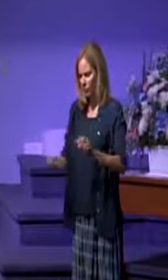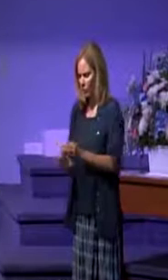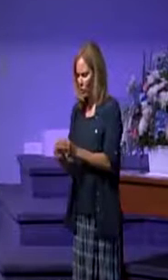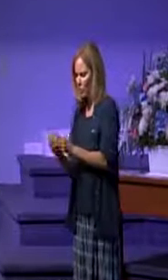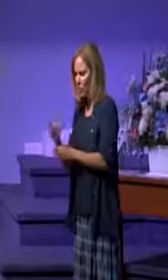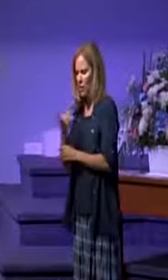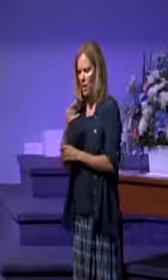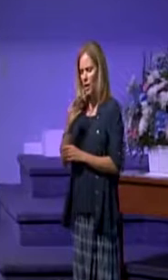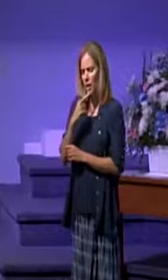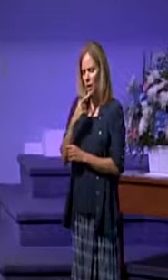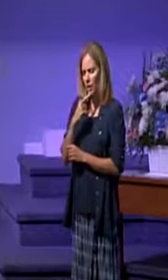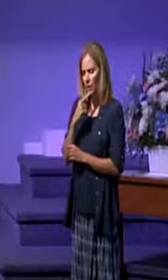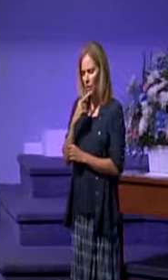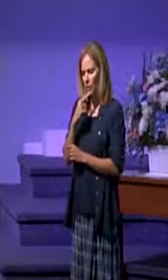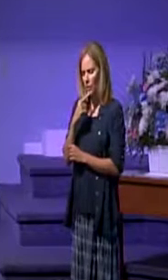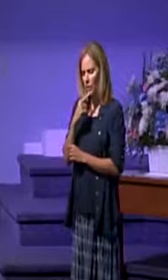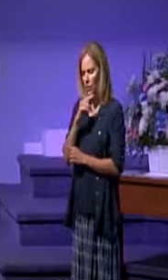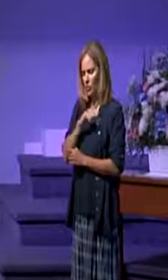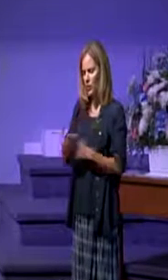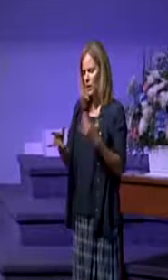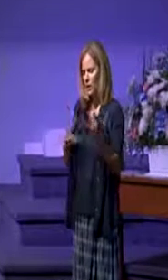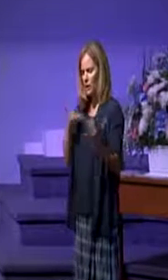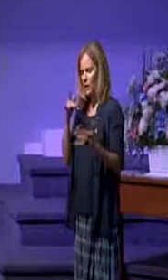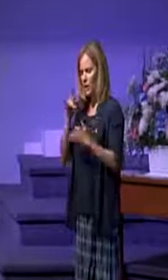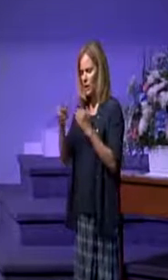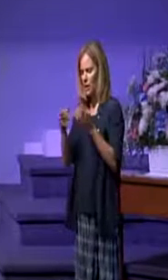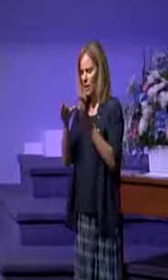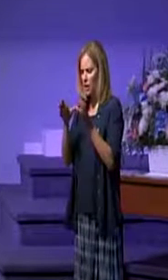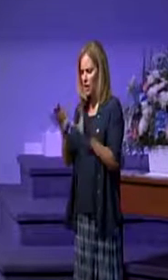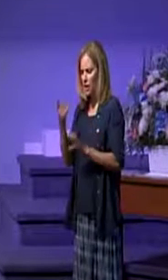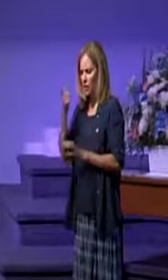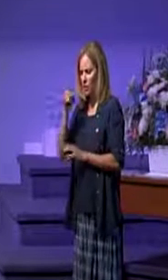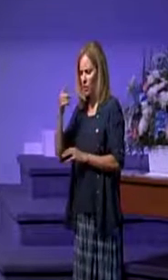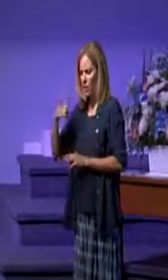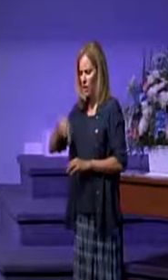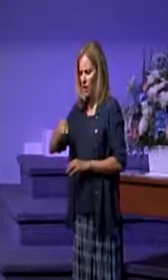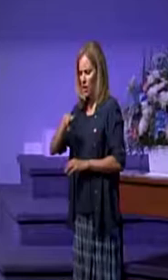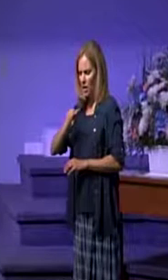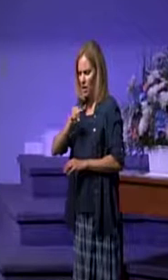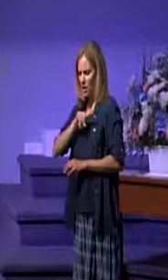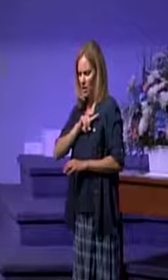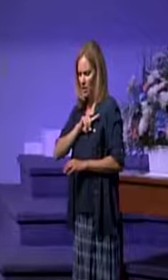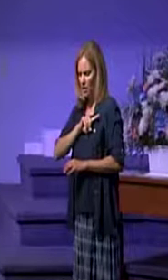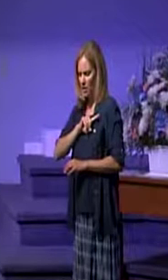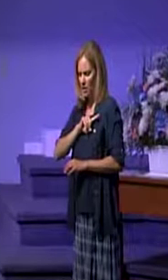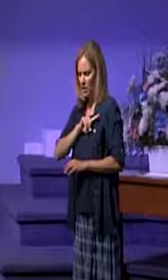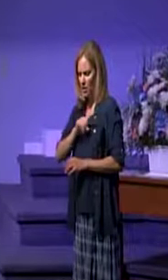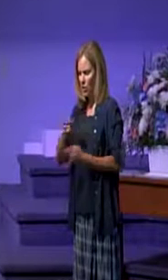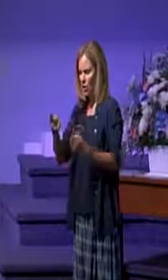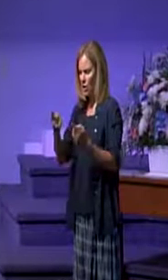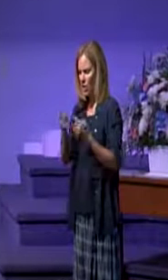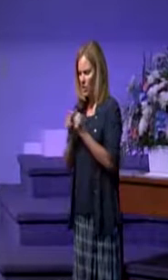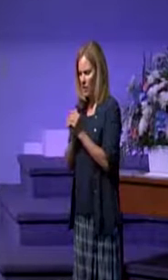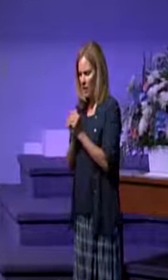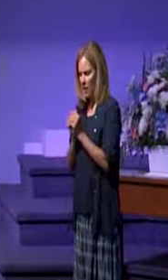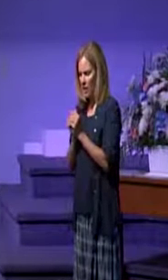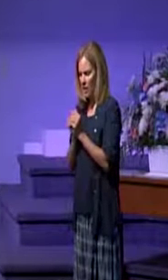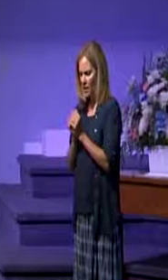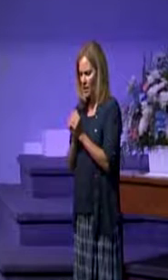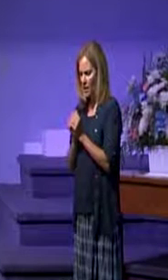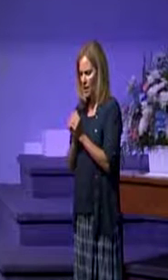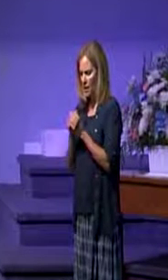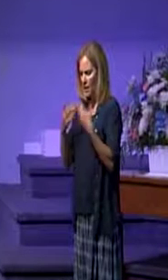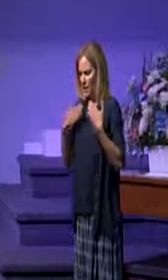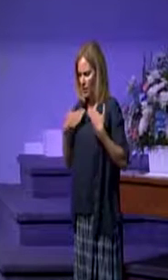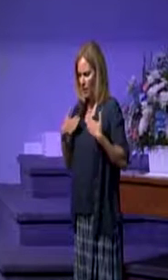And Lord, we are excited about the chance for us to come together as the body.